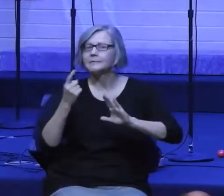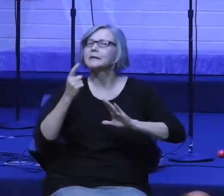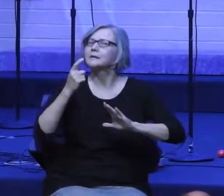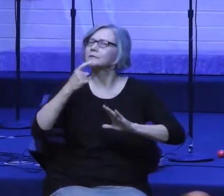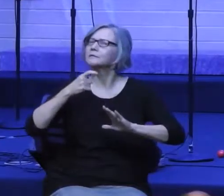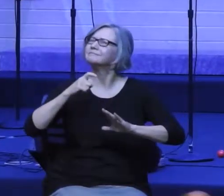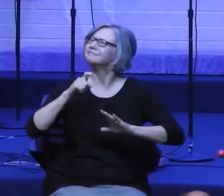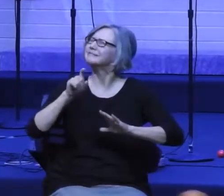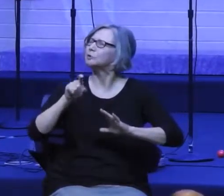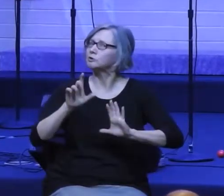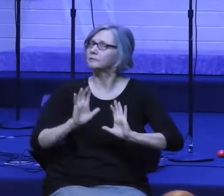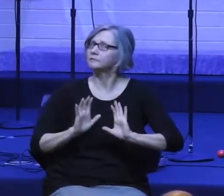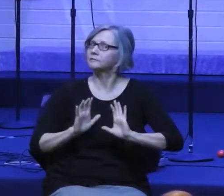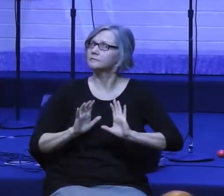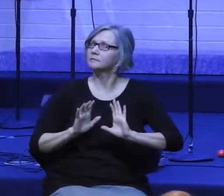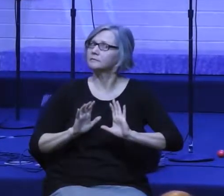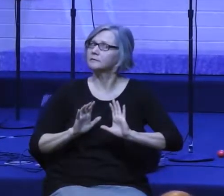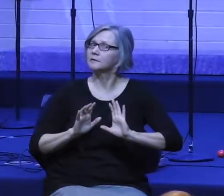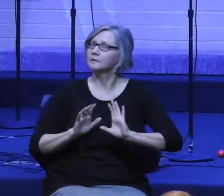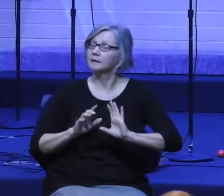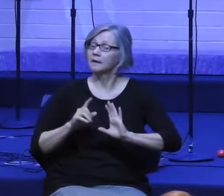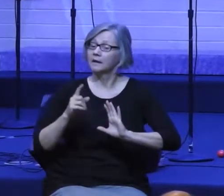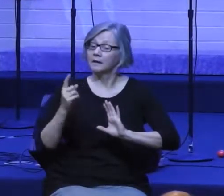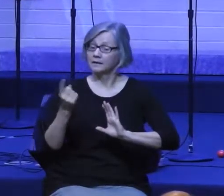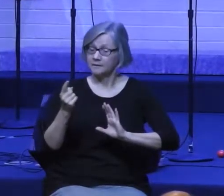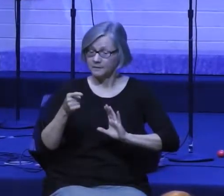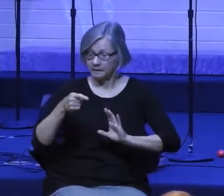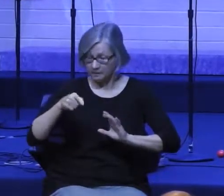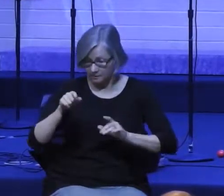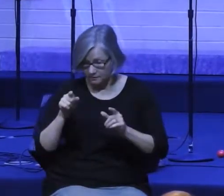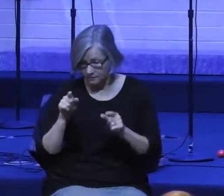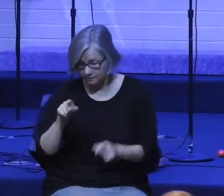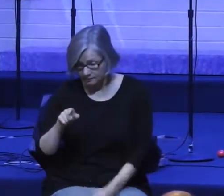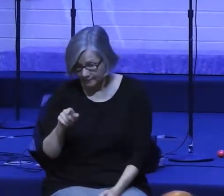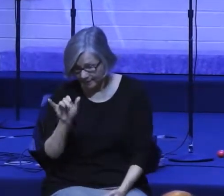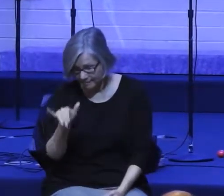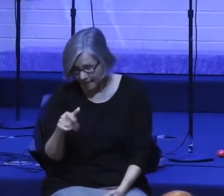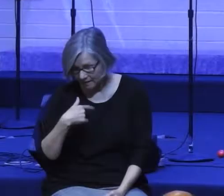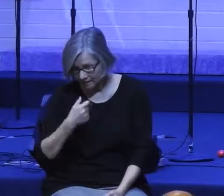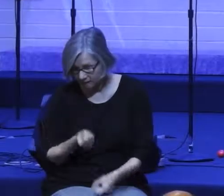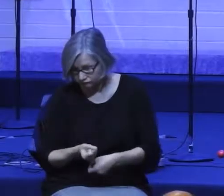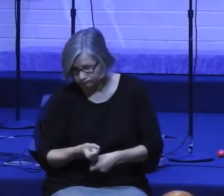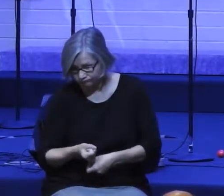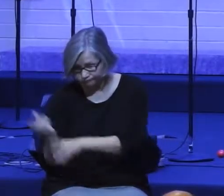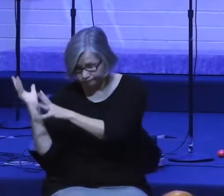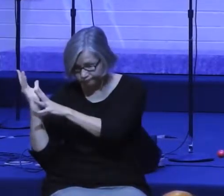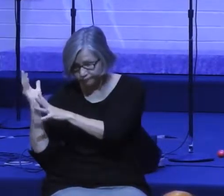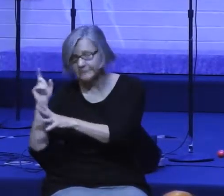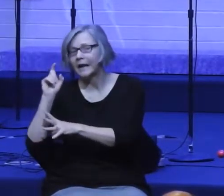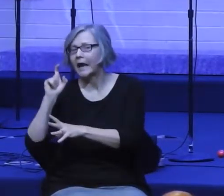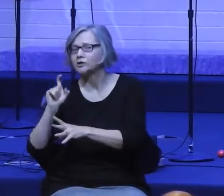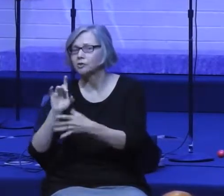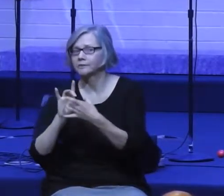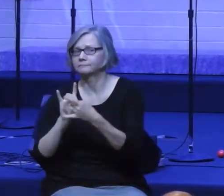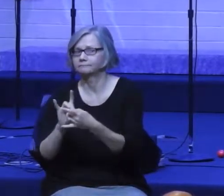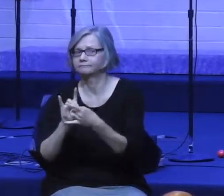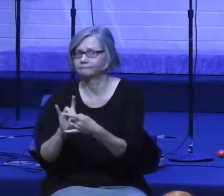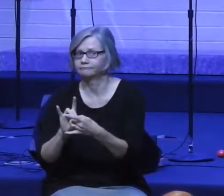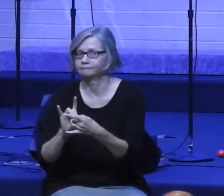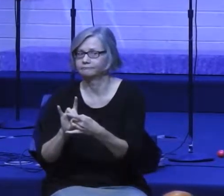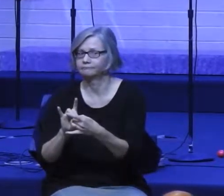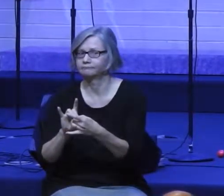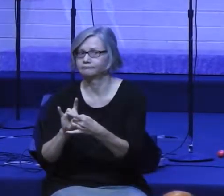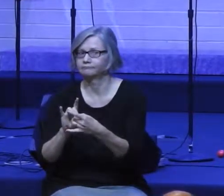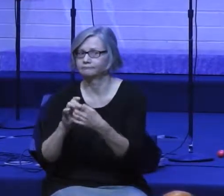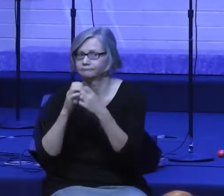with, where we throw away something that we should have held close and cherish. In